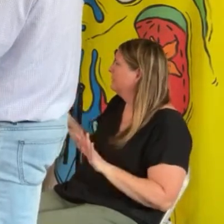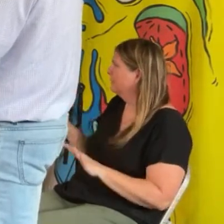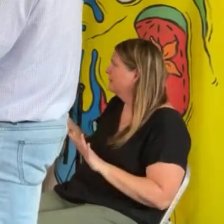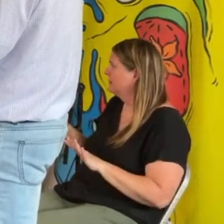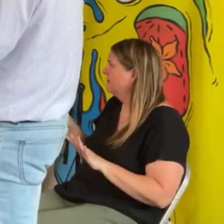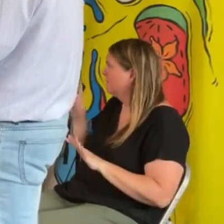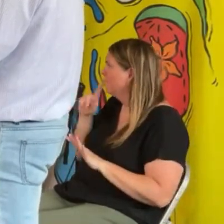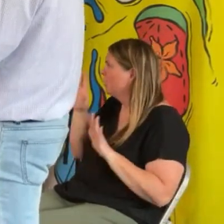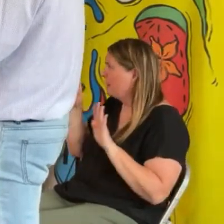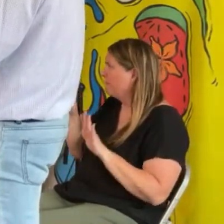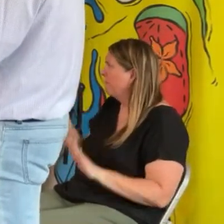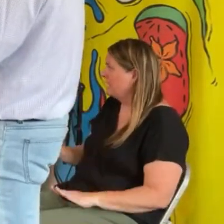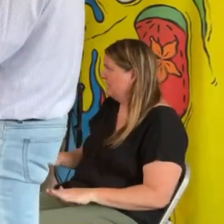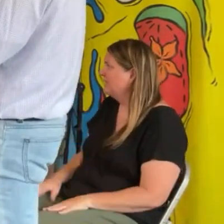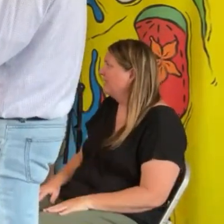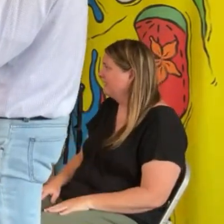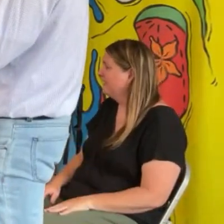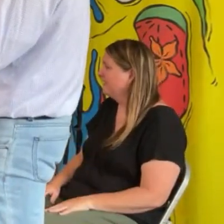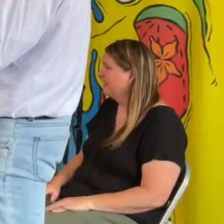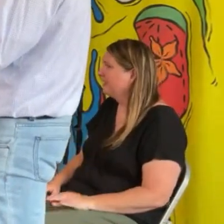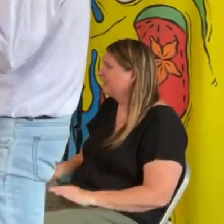were amazing.